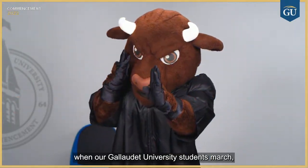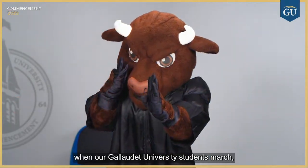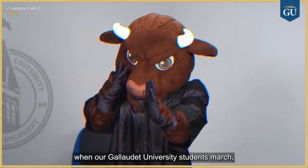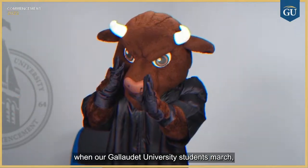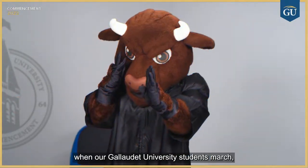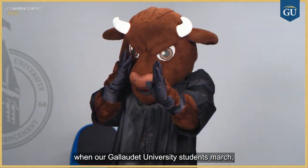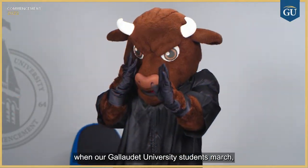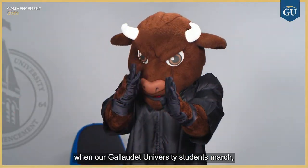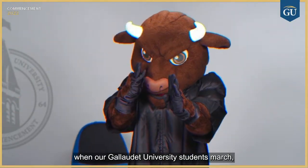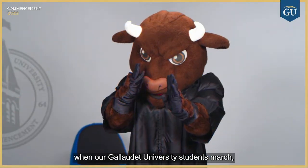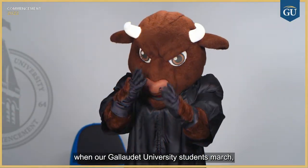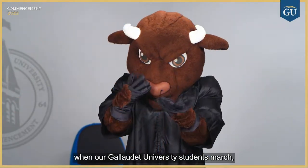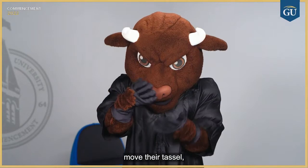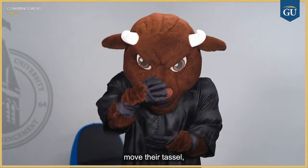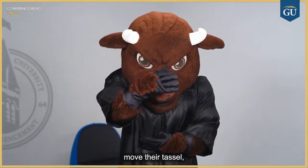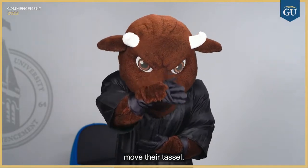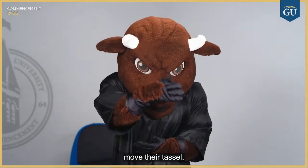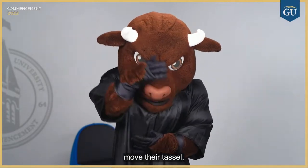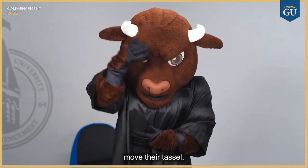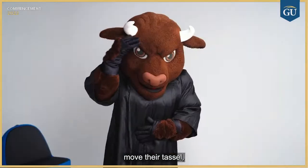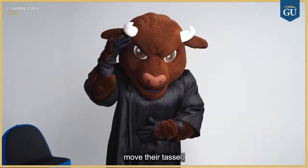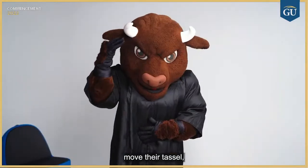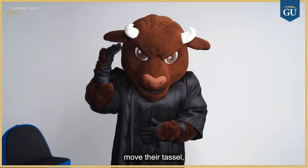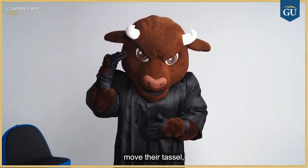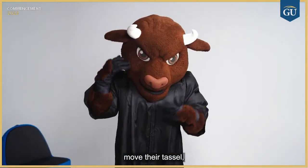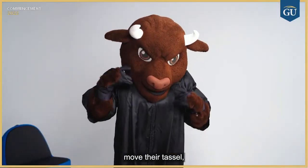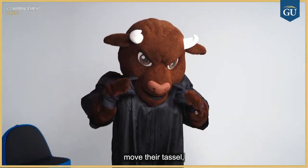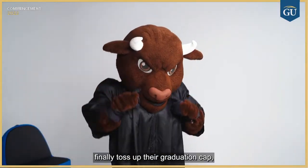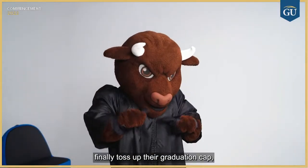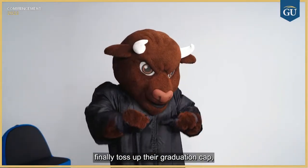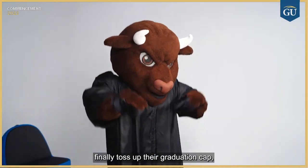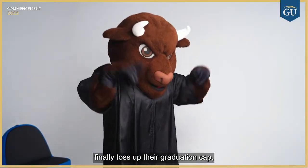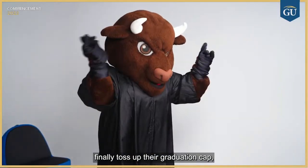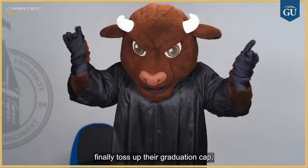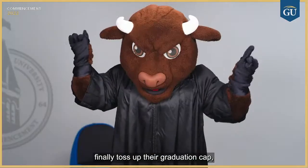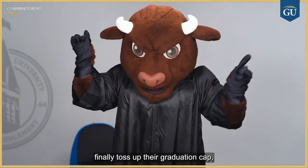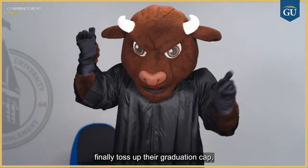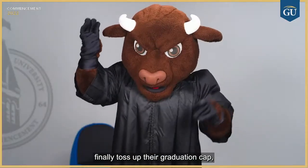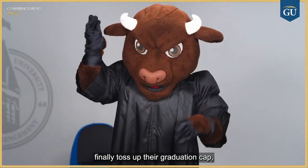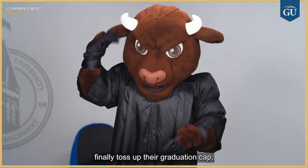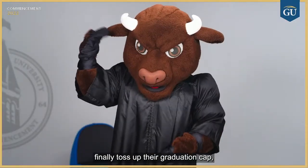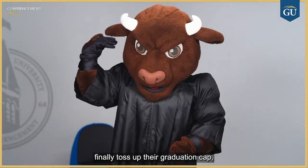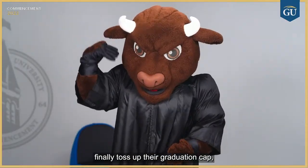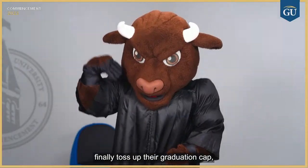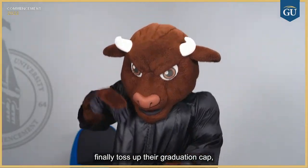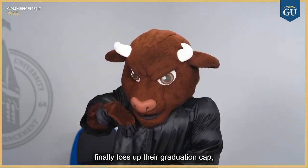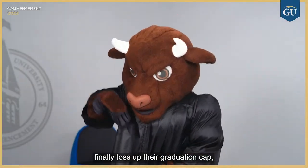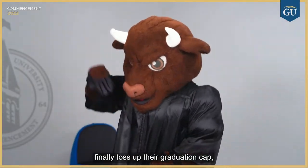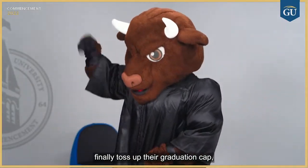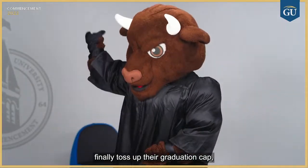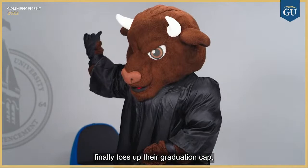students march, move their tassel, finally toss up their graduation cap,